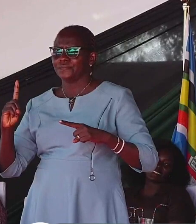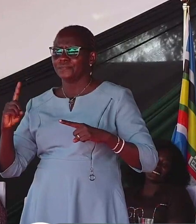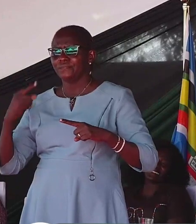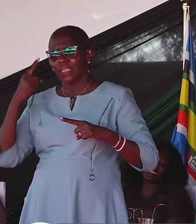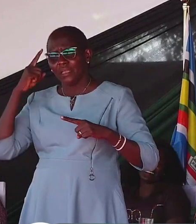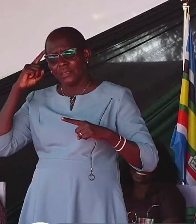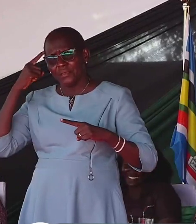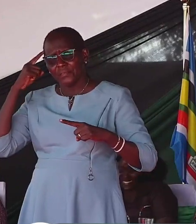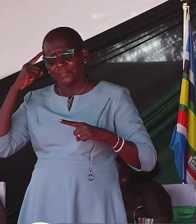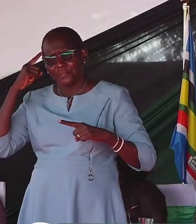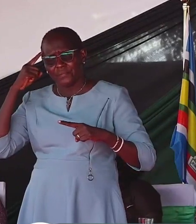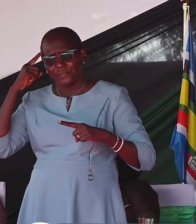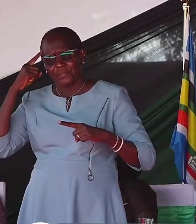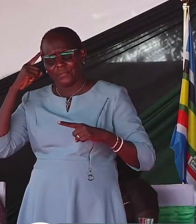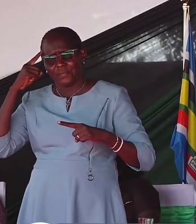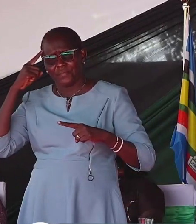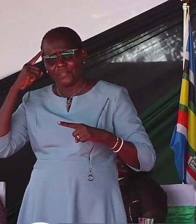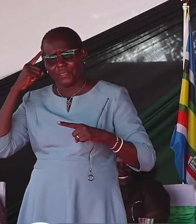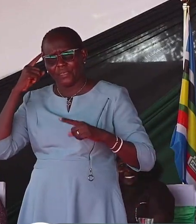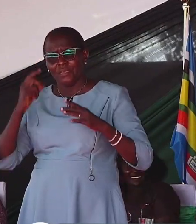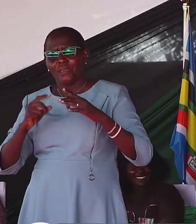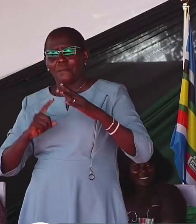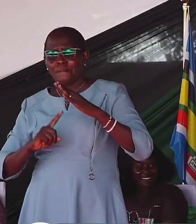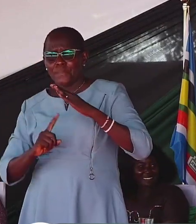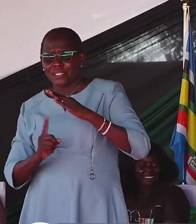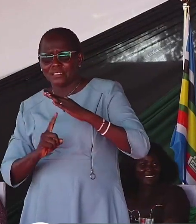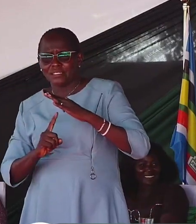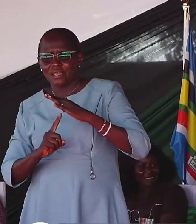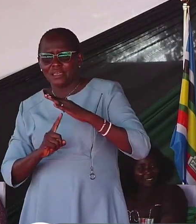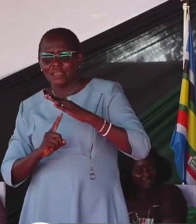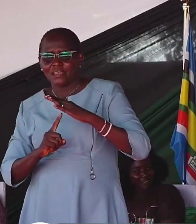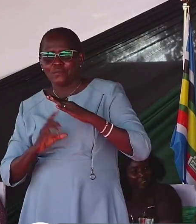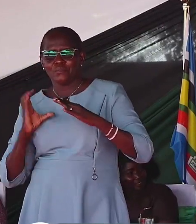think I think the minister in charge of culture